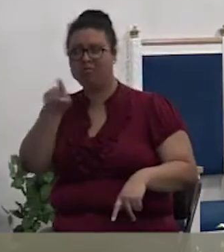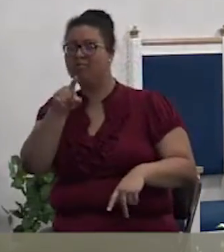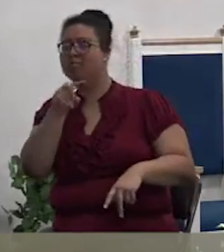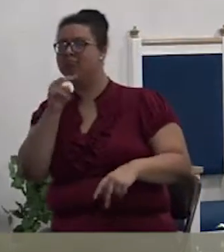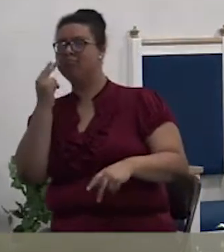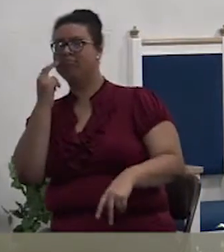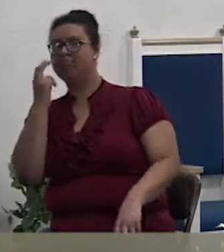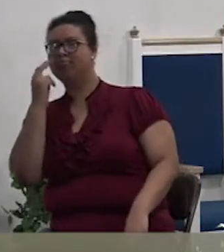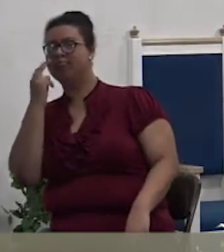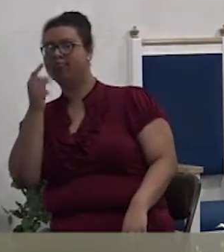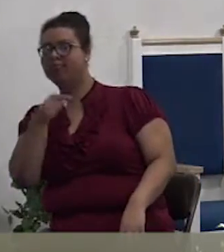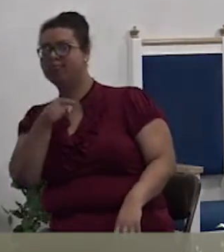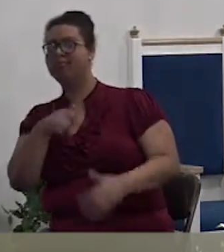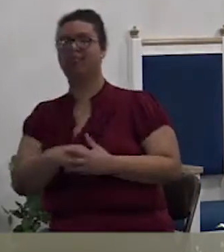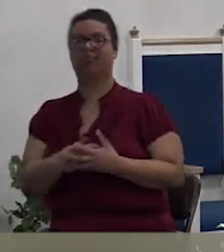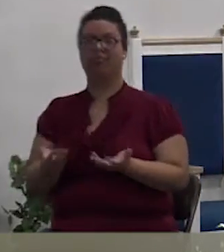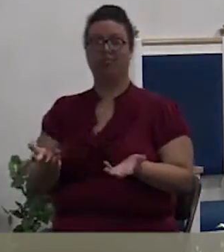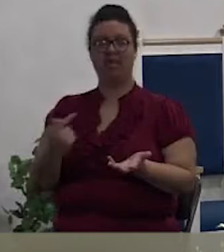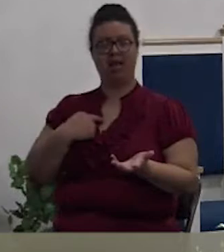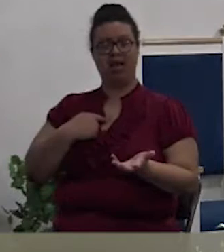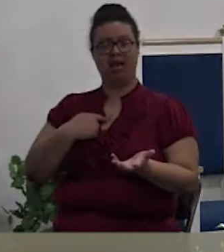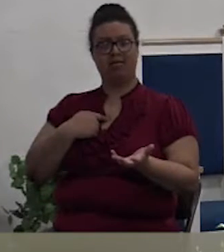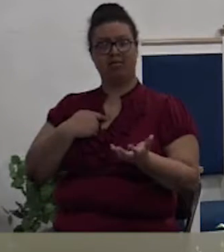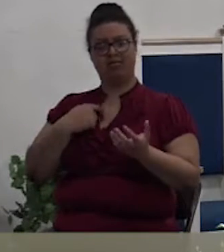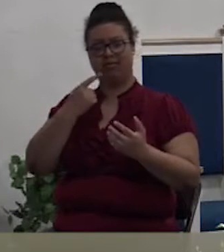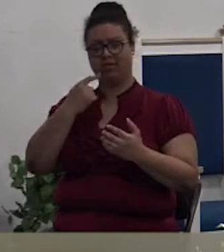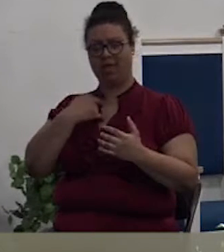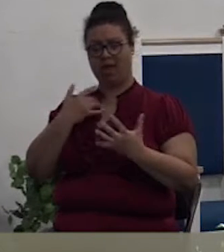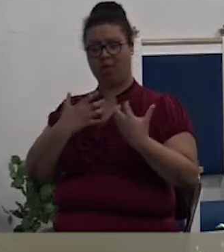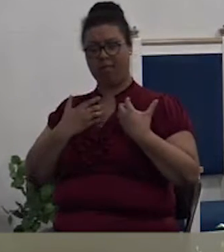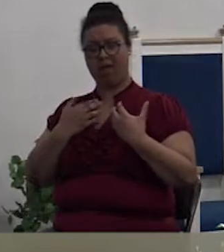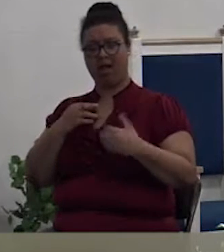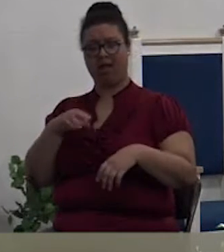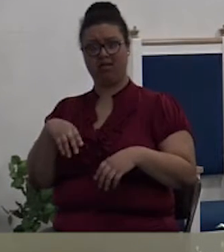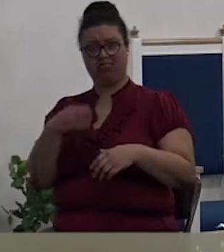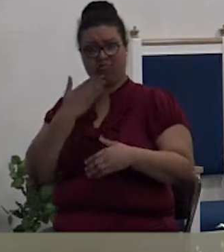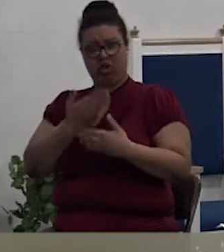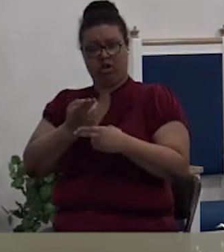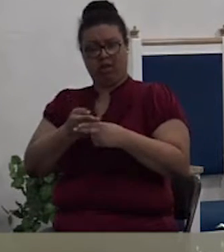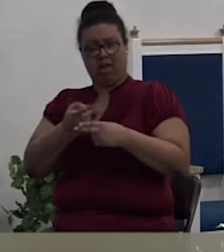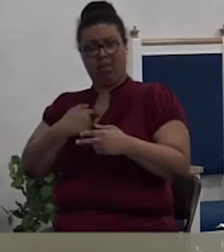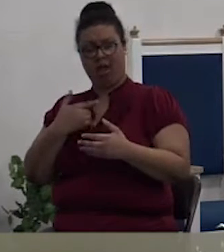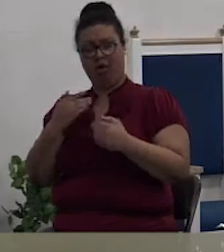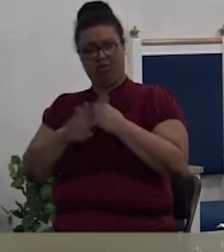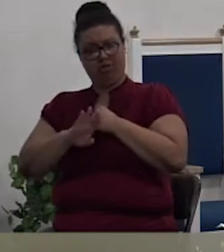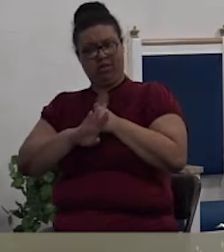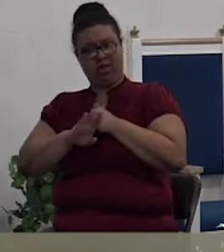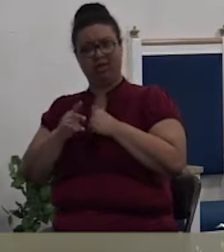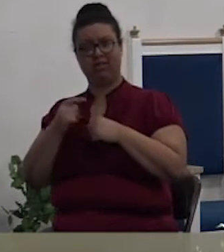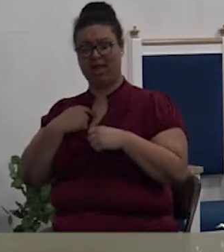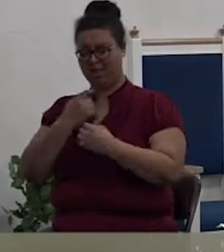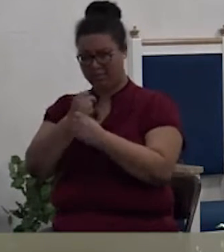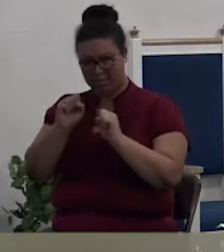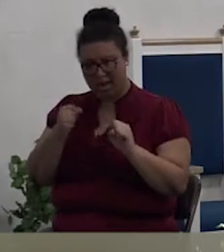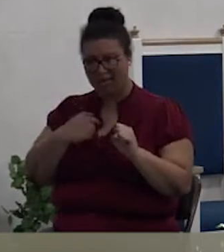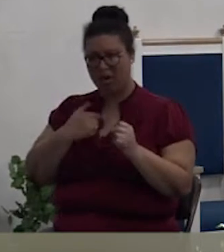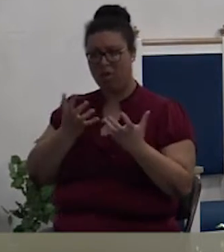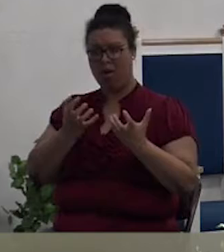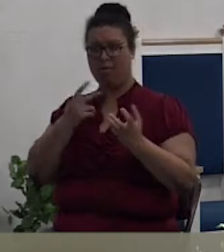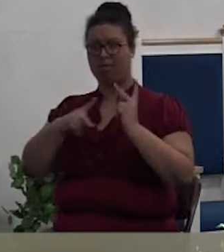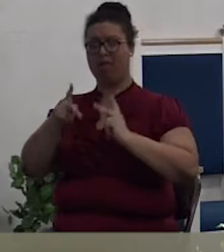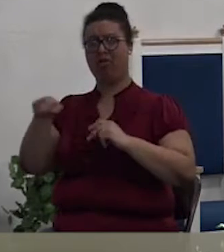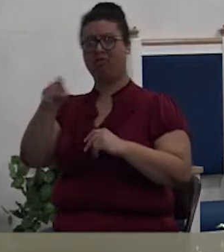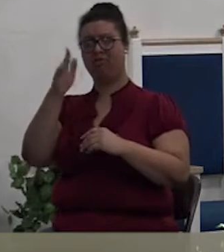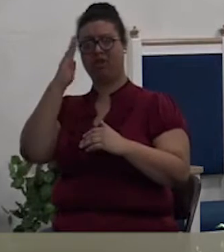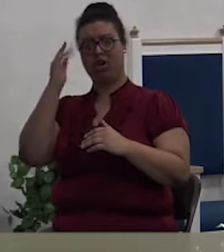I'm not saying it's a sin. I'm just saying I'm trying to protect my reputation. I want people to know I'm saved. I want people to know that I'm trying to do right. And I'm